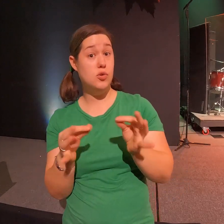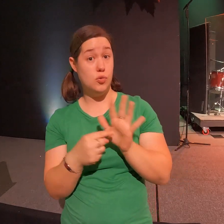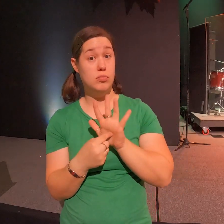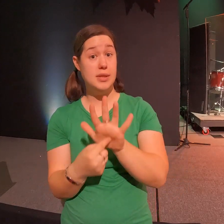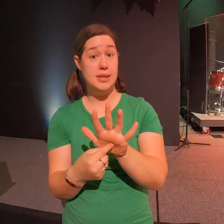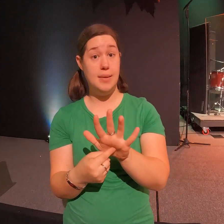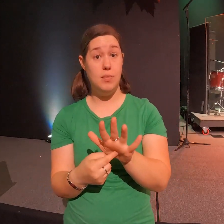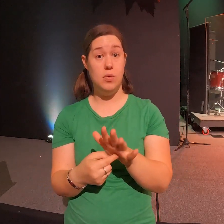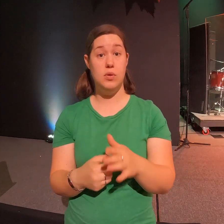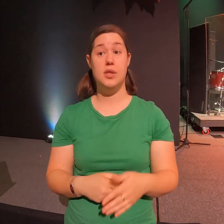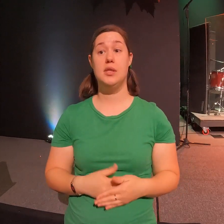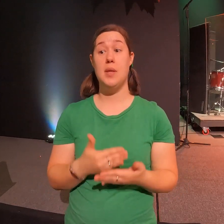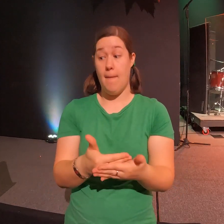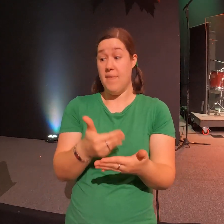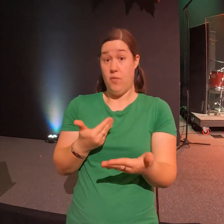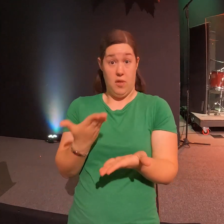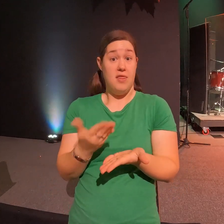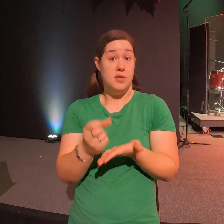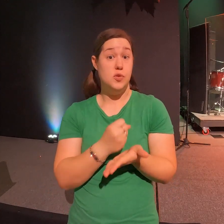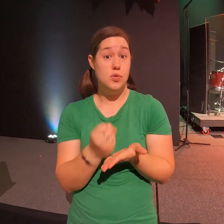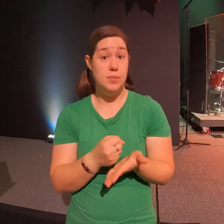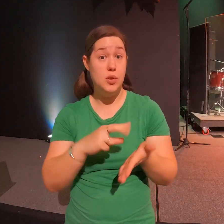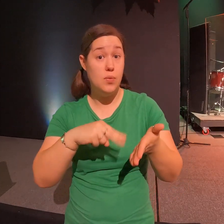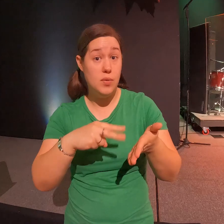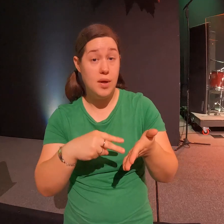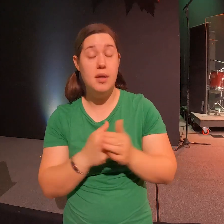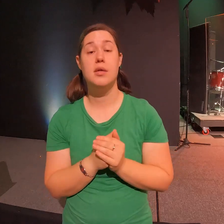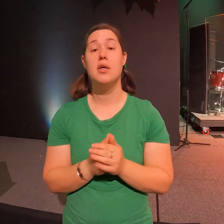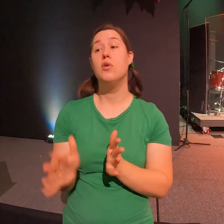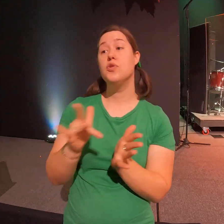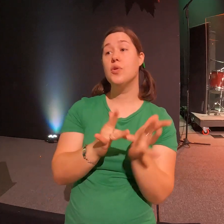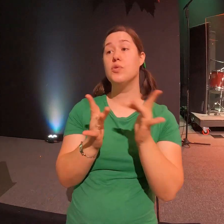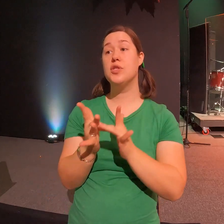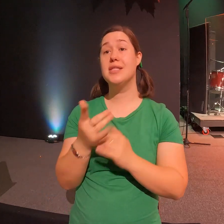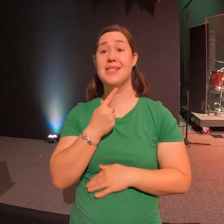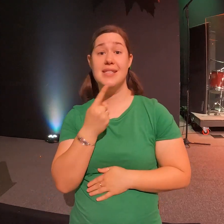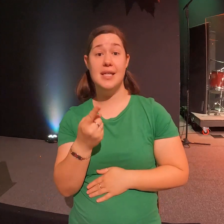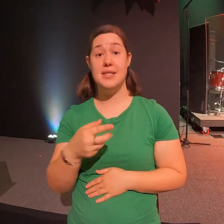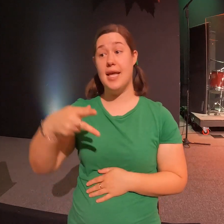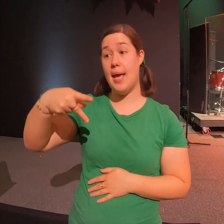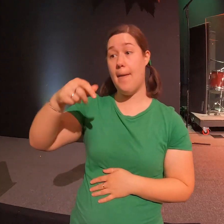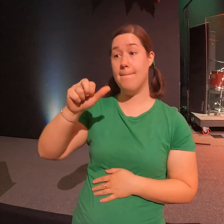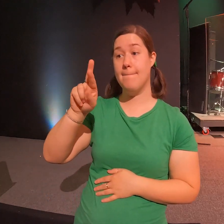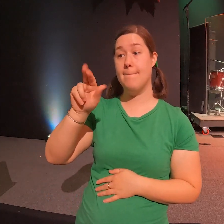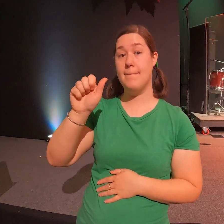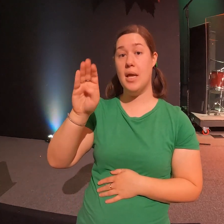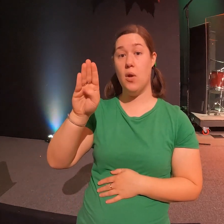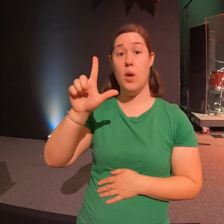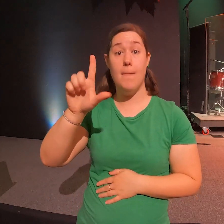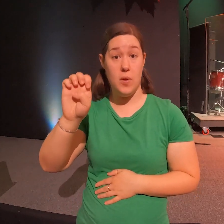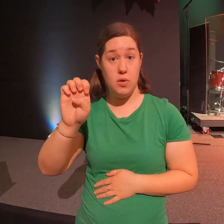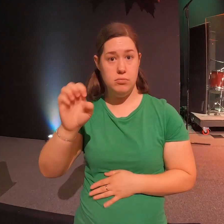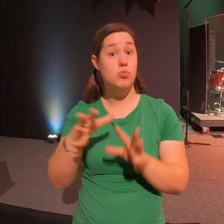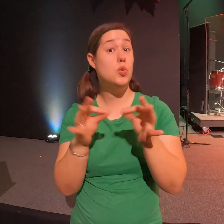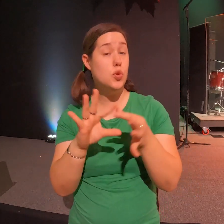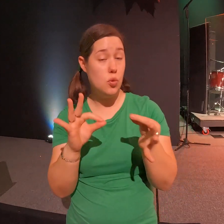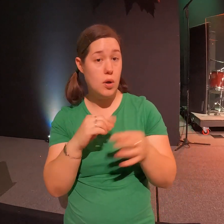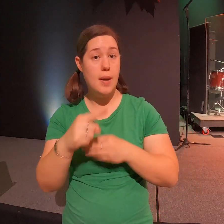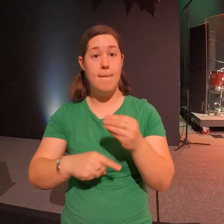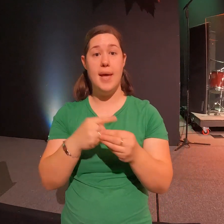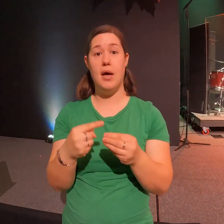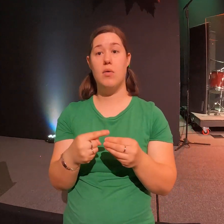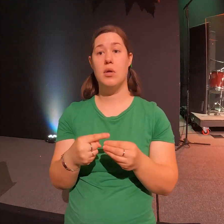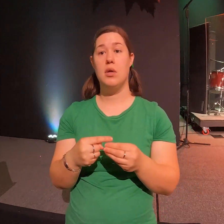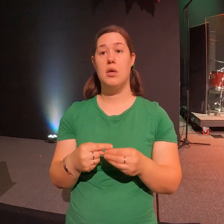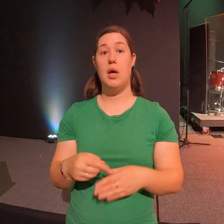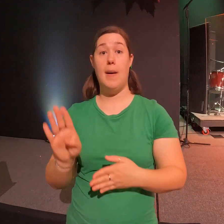Jesus tells this story, this parable, where this leader, this person that's a owner of the business, leaves us